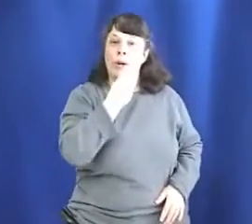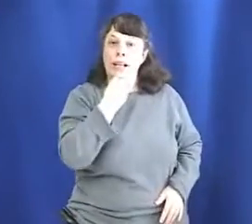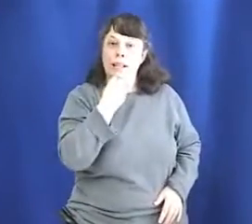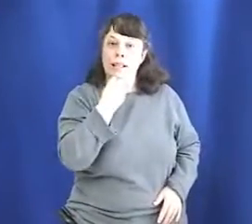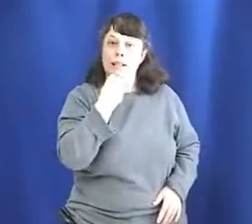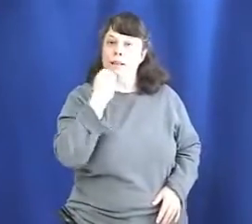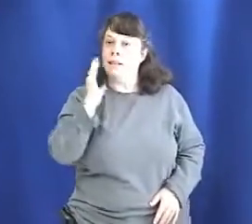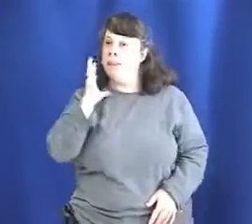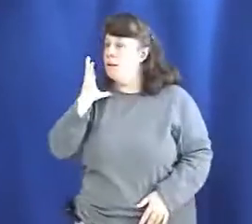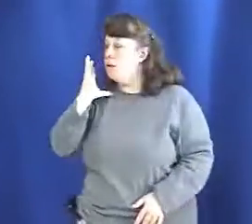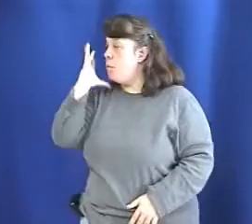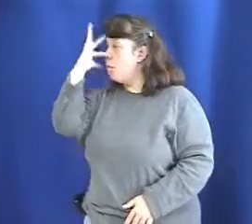Pretty.